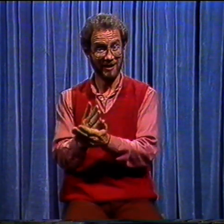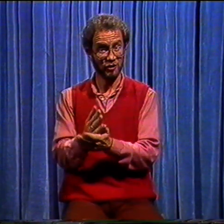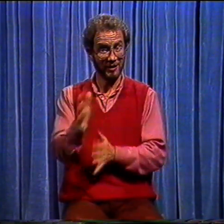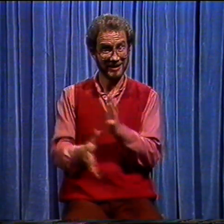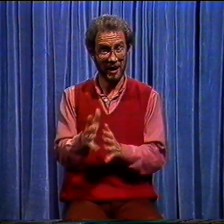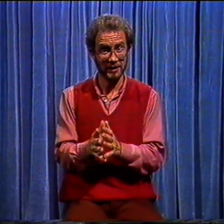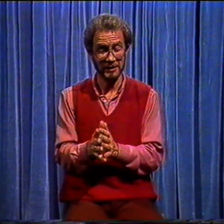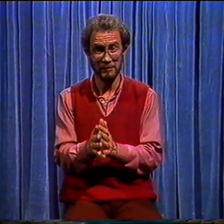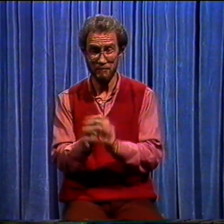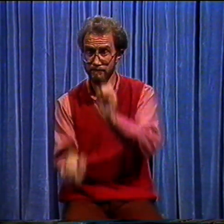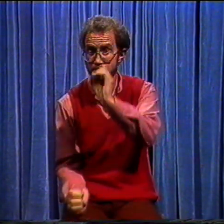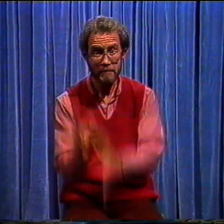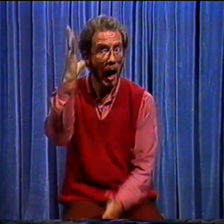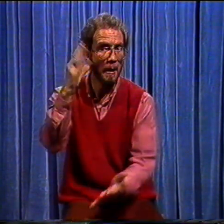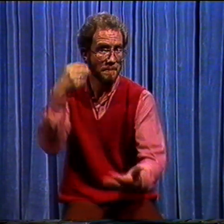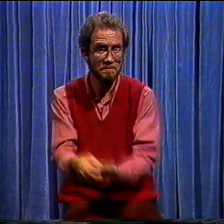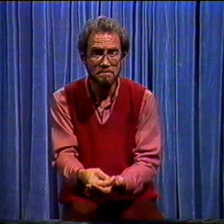actually signs is,